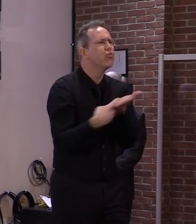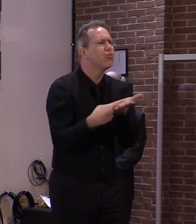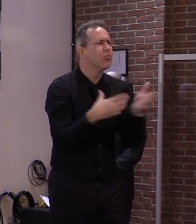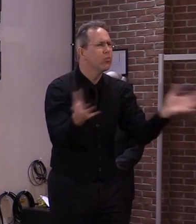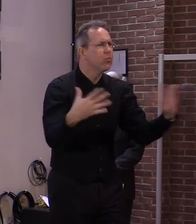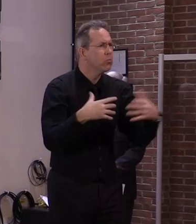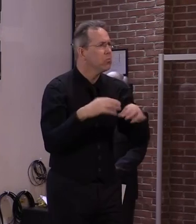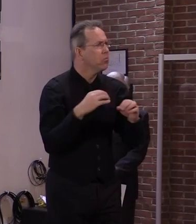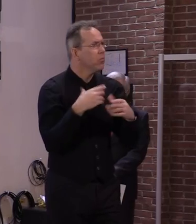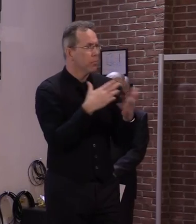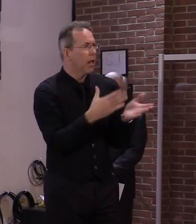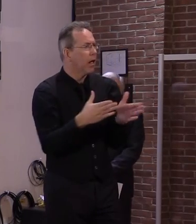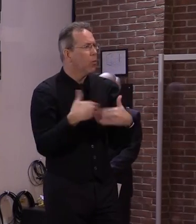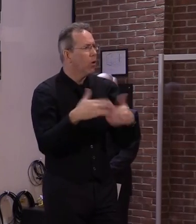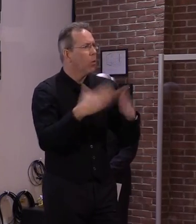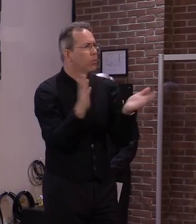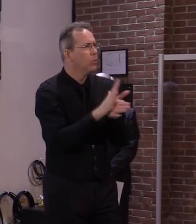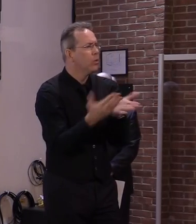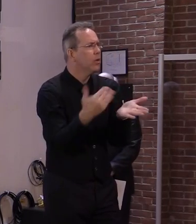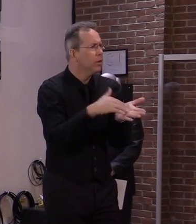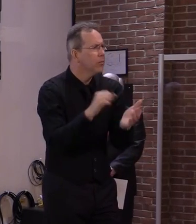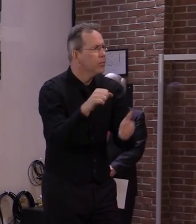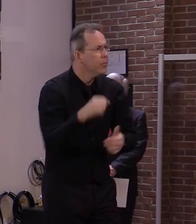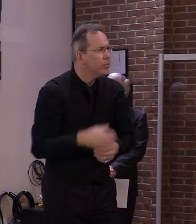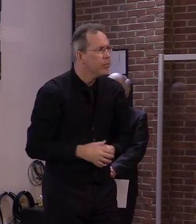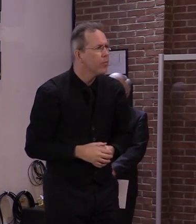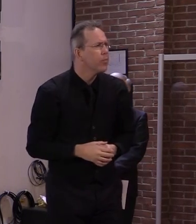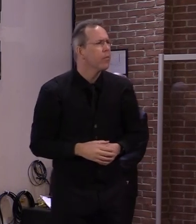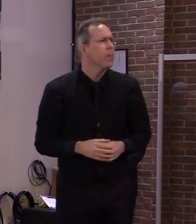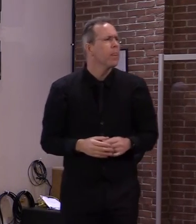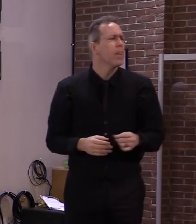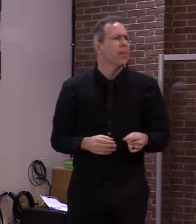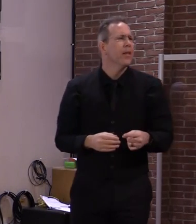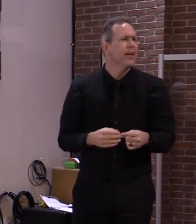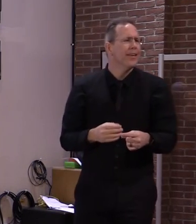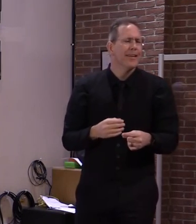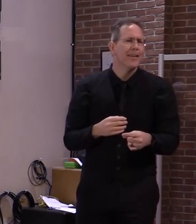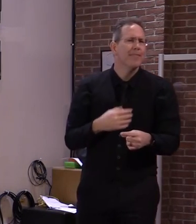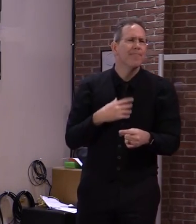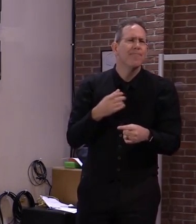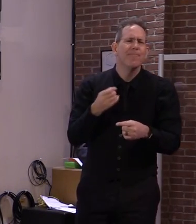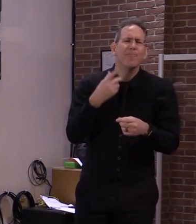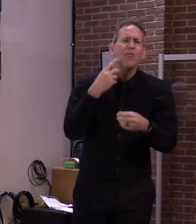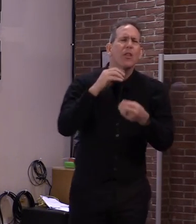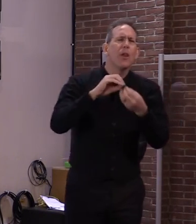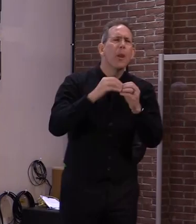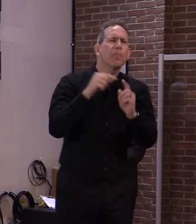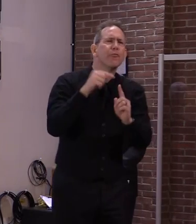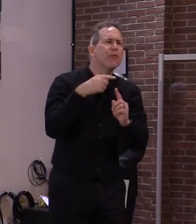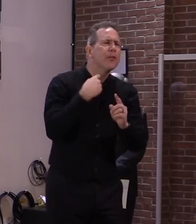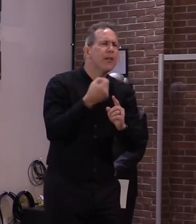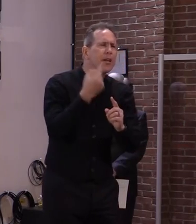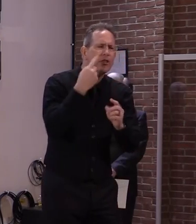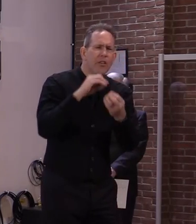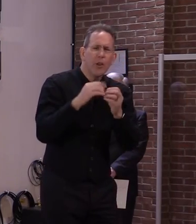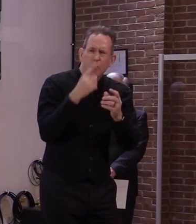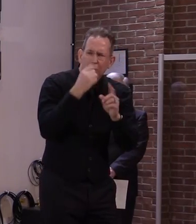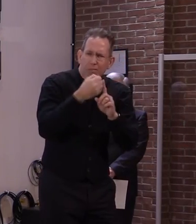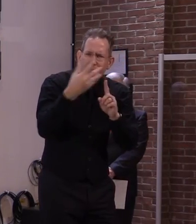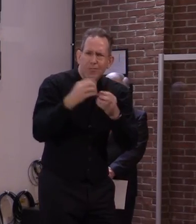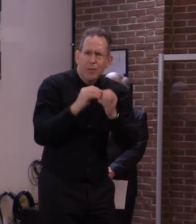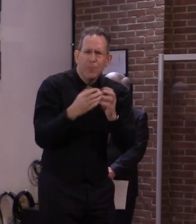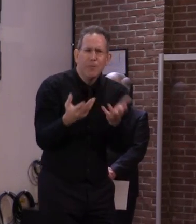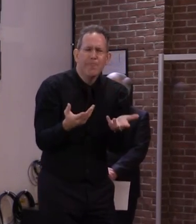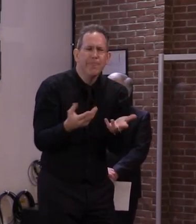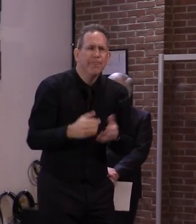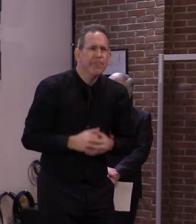and how they can relate that to their specific districts. Well, we certainly will want to give them as much information. I'm not sure what that is. If